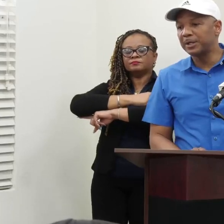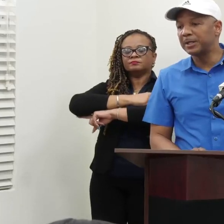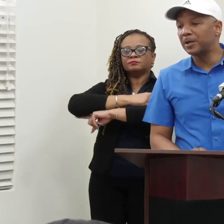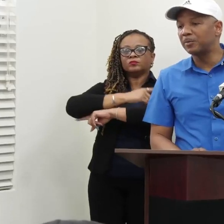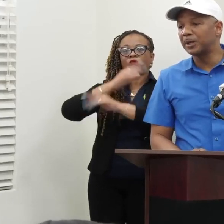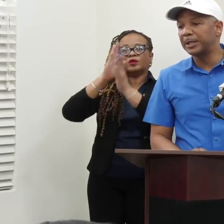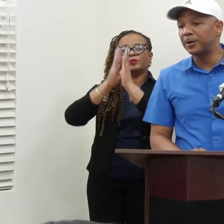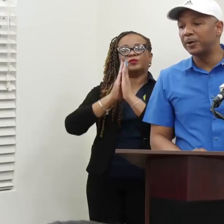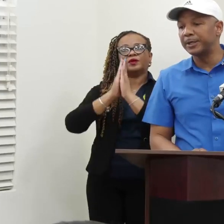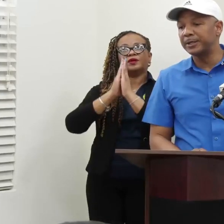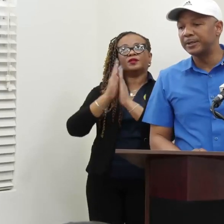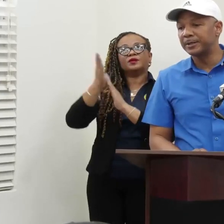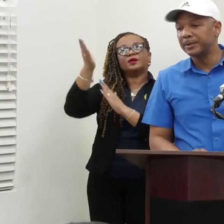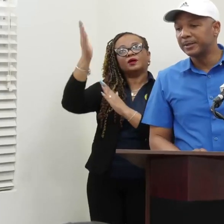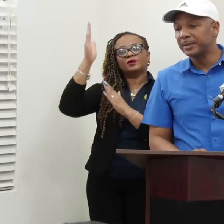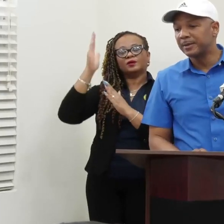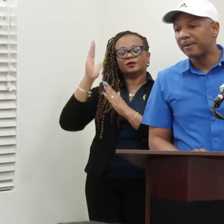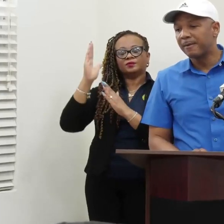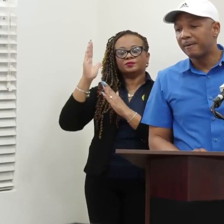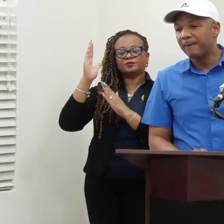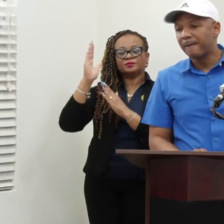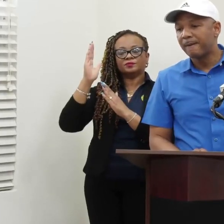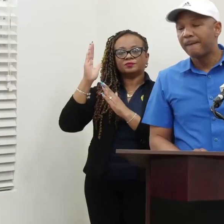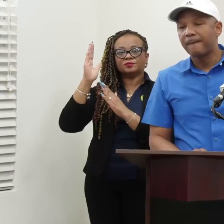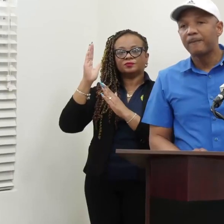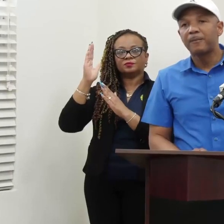We pray that Almighty God